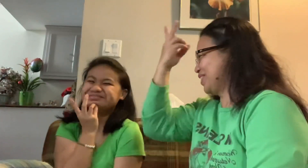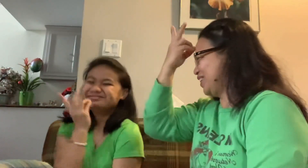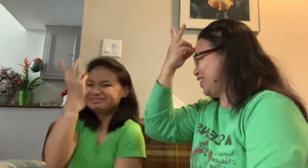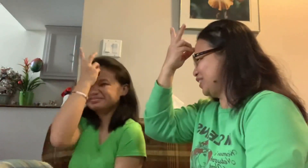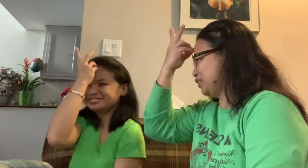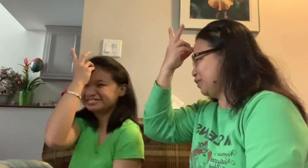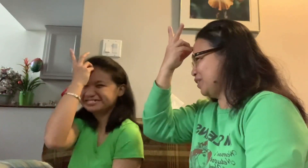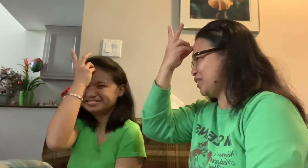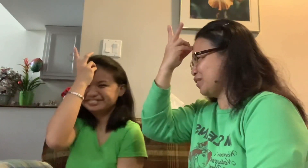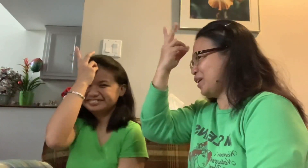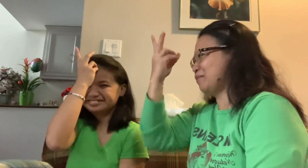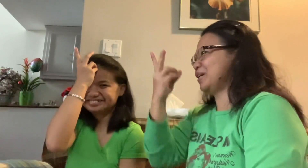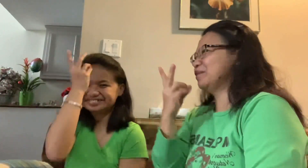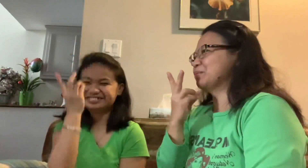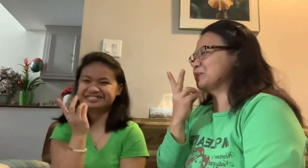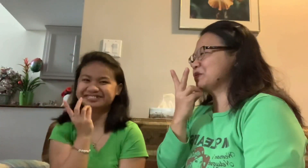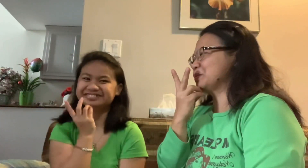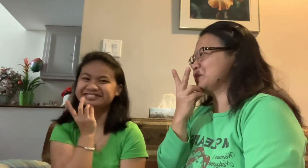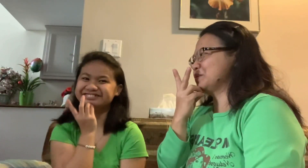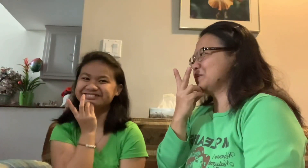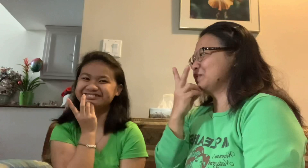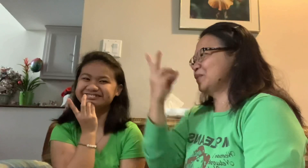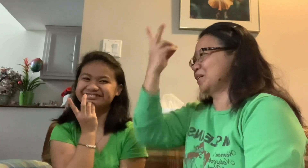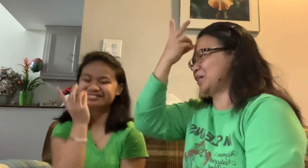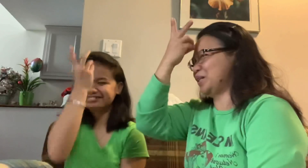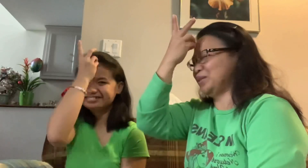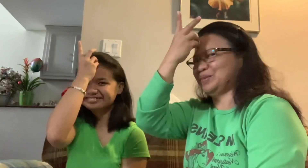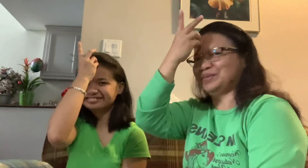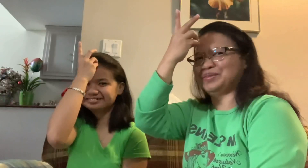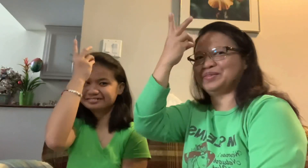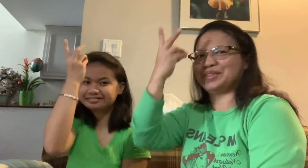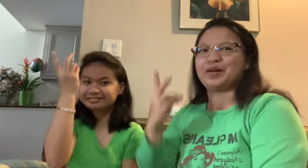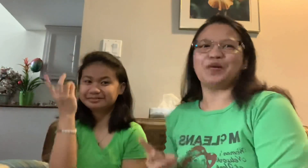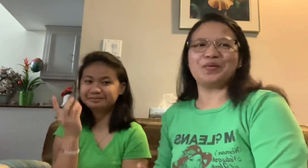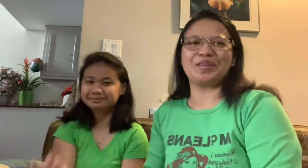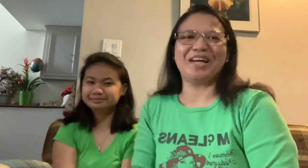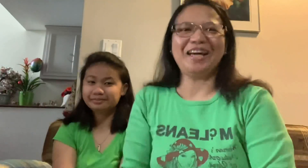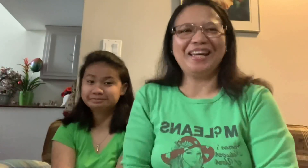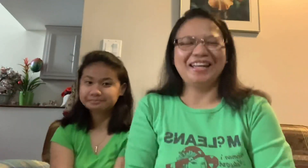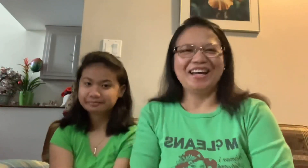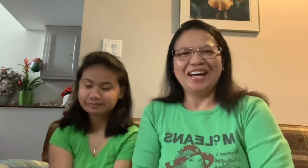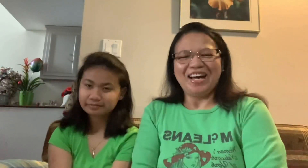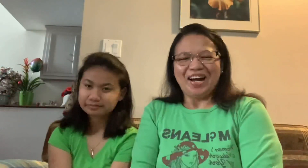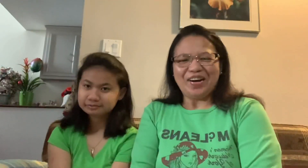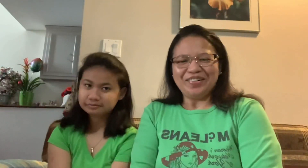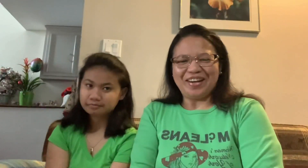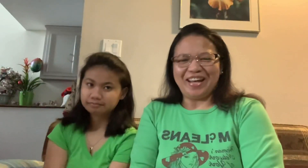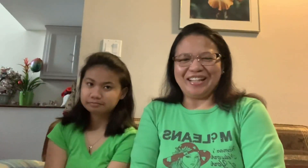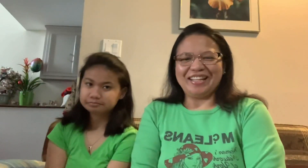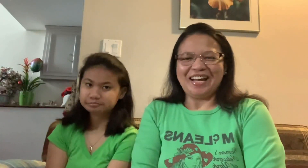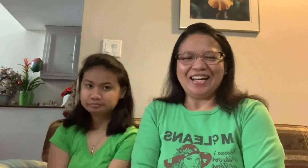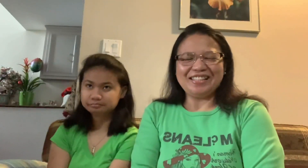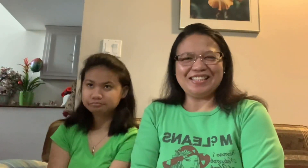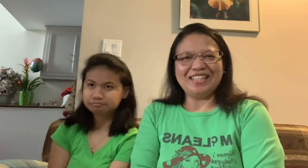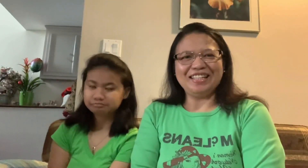Goat. Ruffa is so happy. Goat. Okay. All right. I think